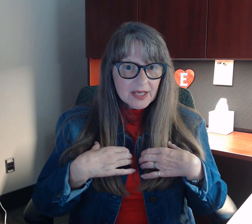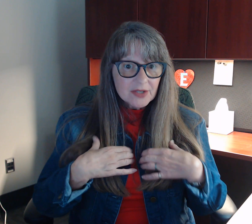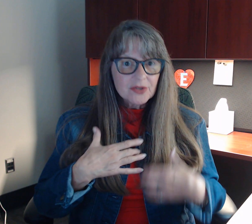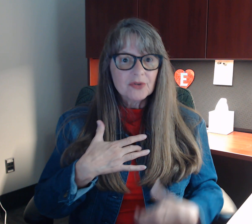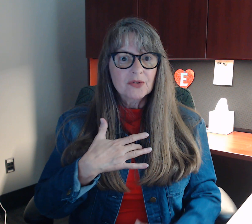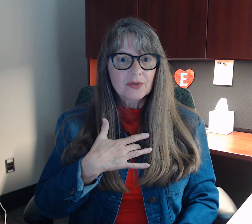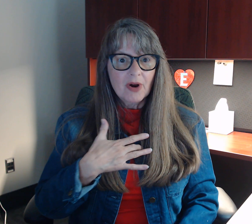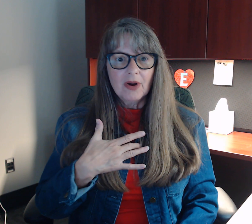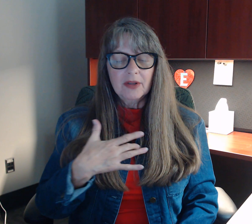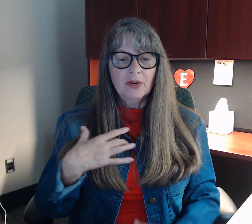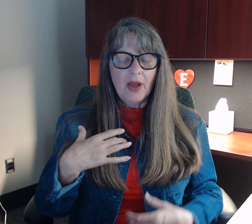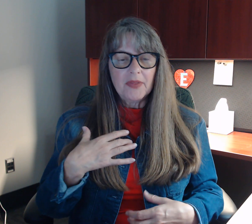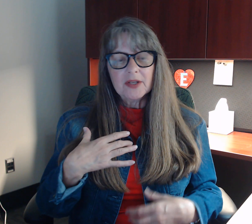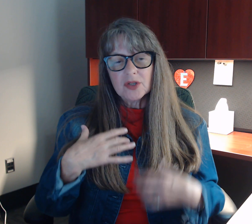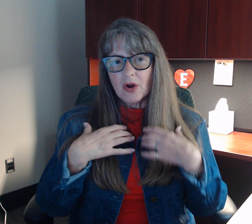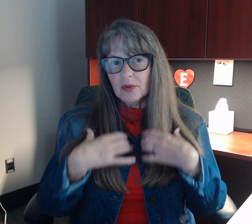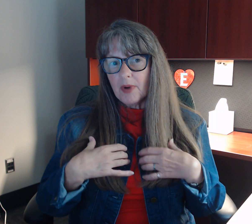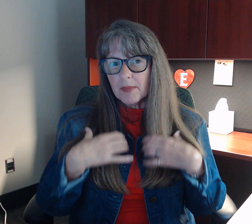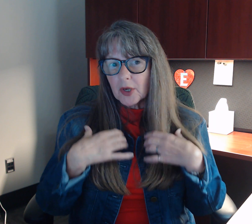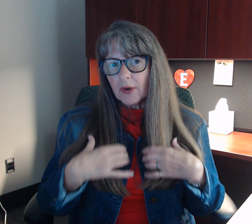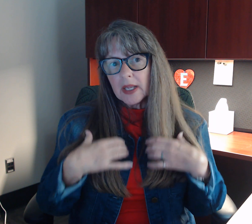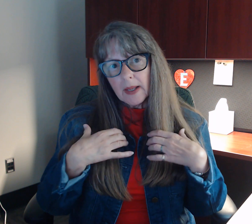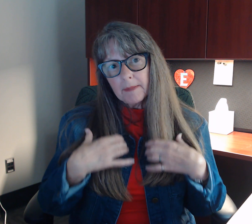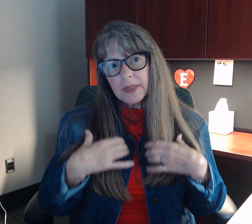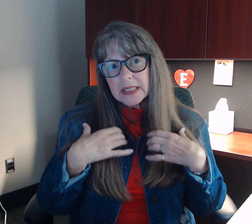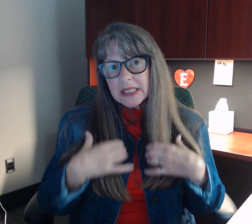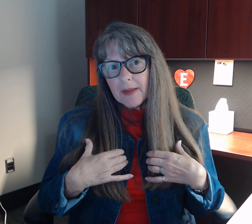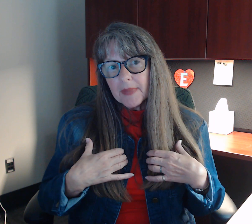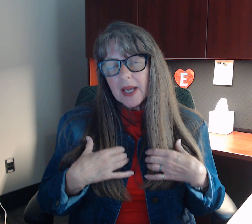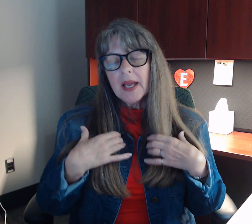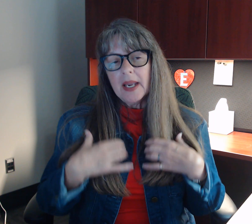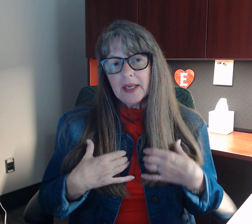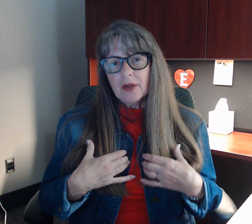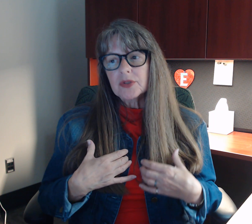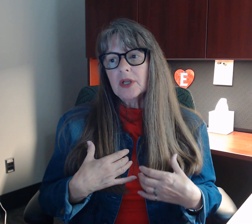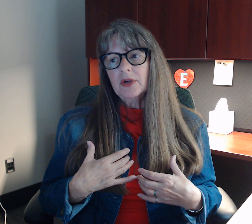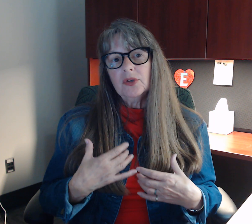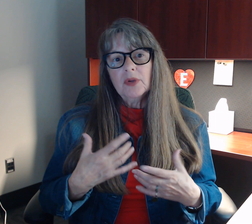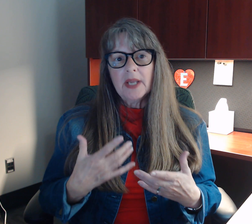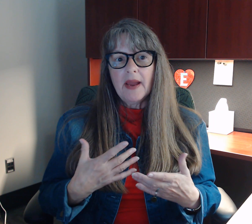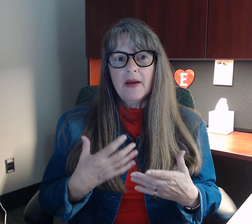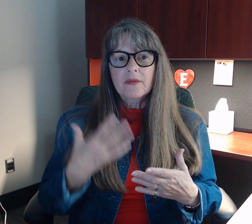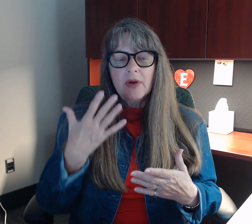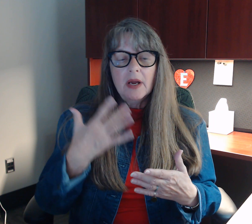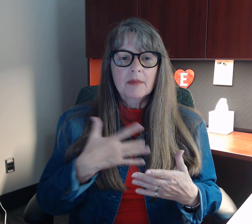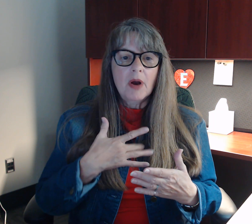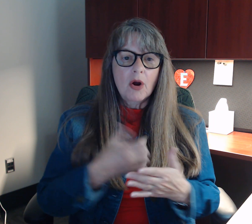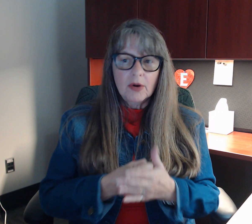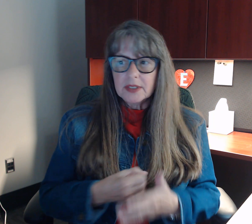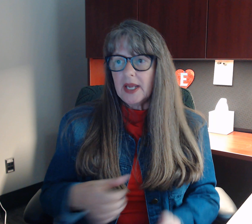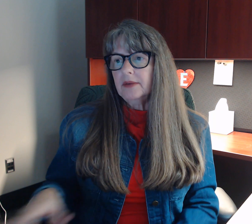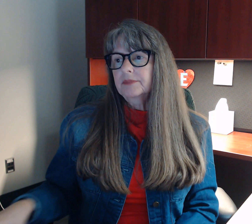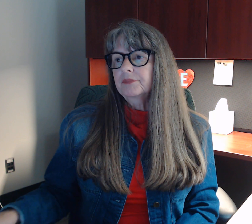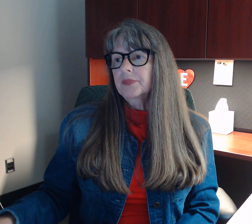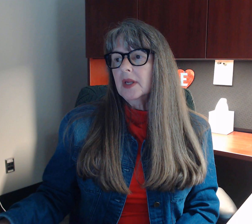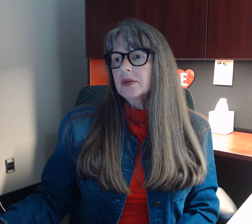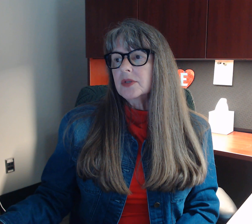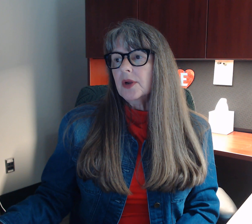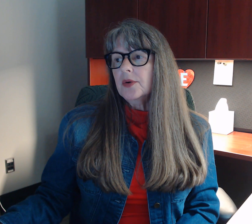lungs or your heart. I think it's called pulmonary embolism, and it goes there, and you can have a heart attack. So